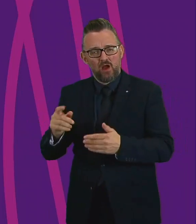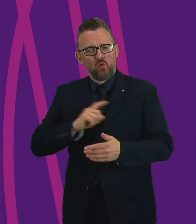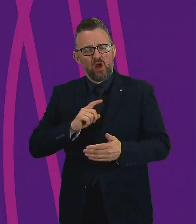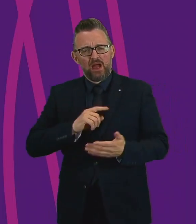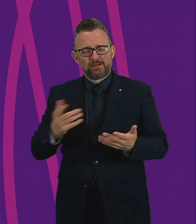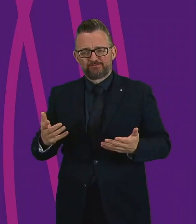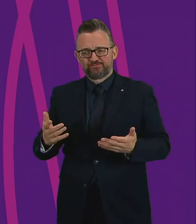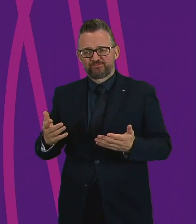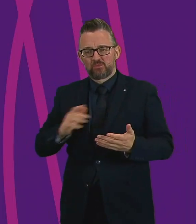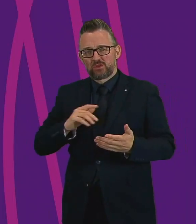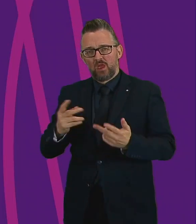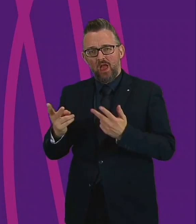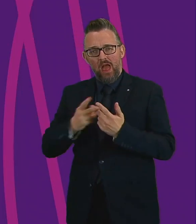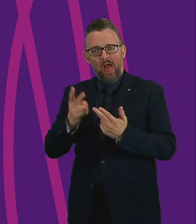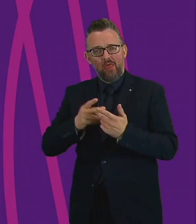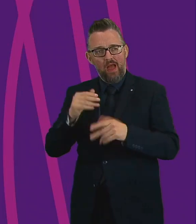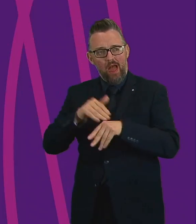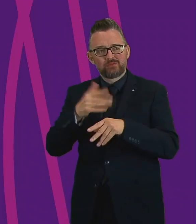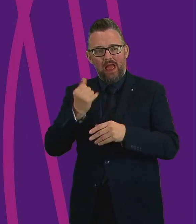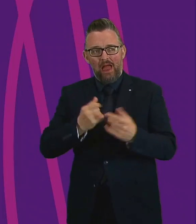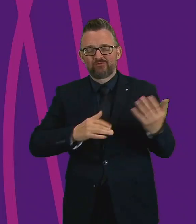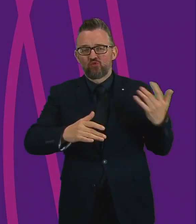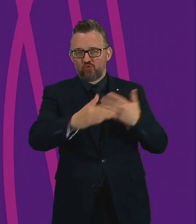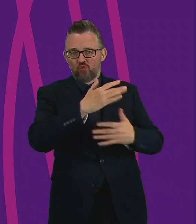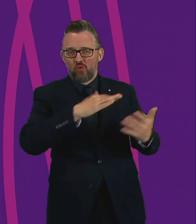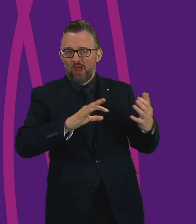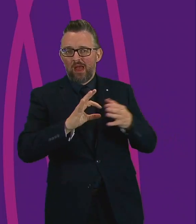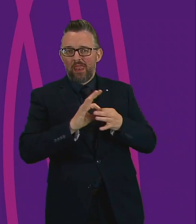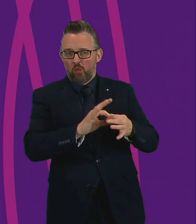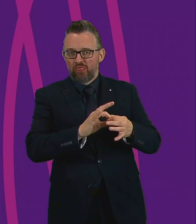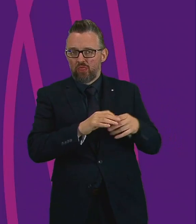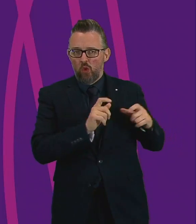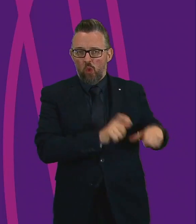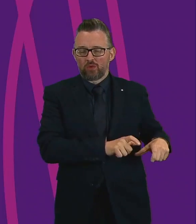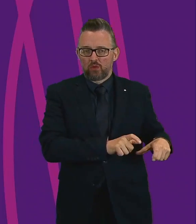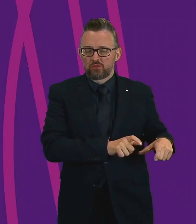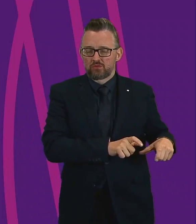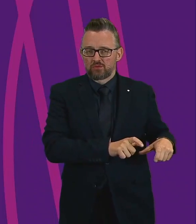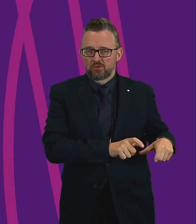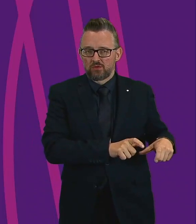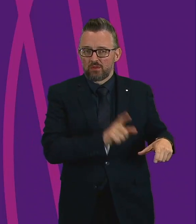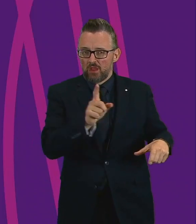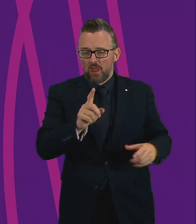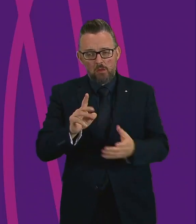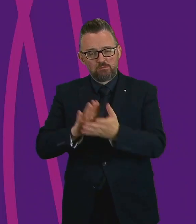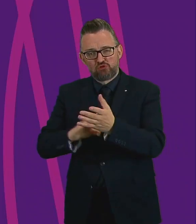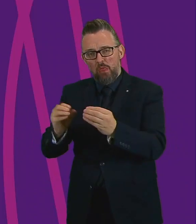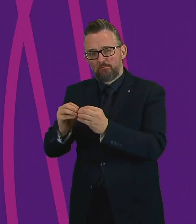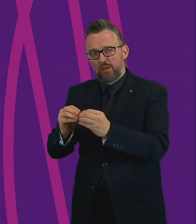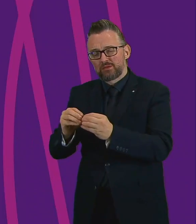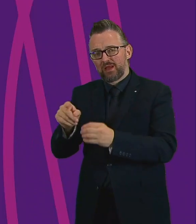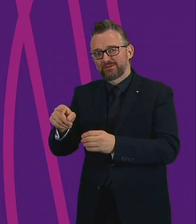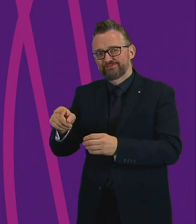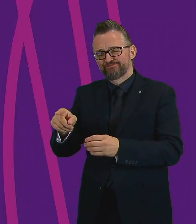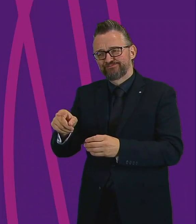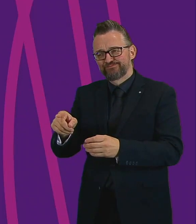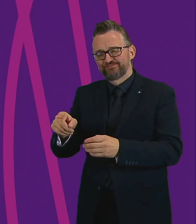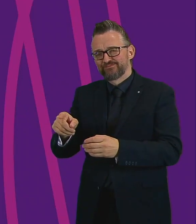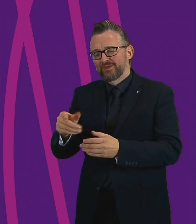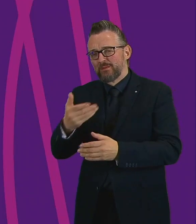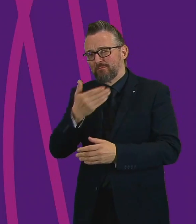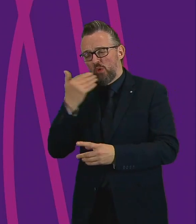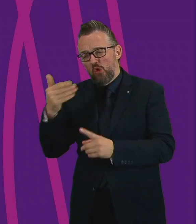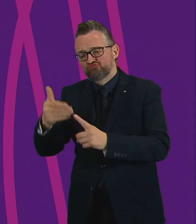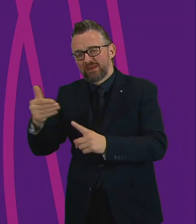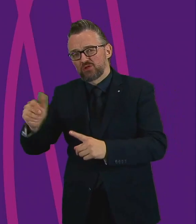the other harms that exist as a result of the lockdown. But I think Michelle Ballantyne, failed to recognise